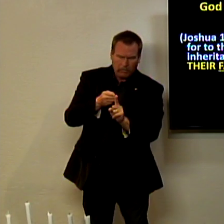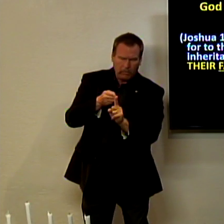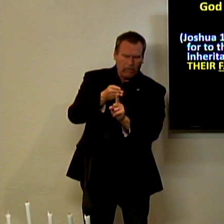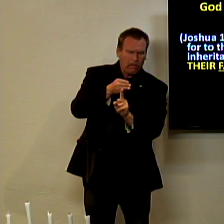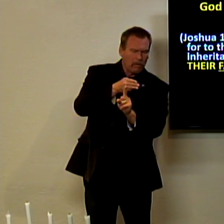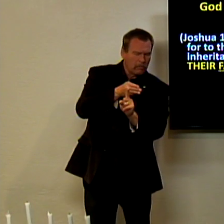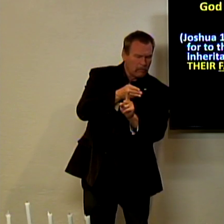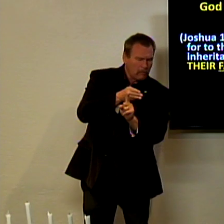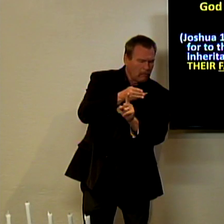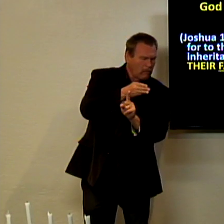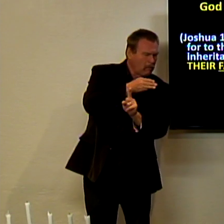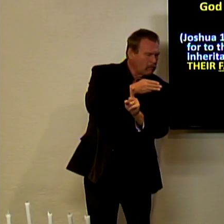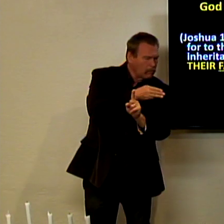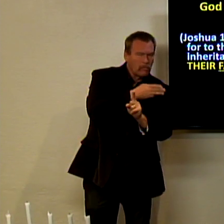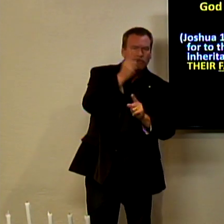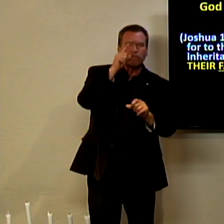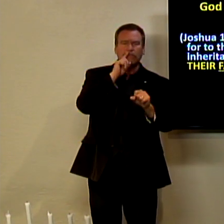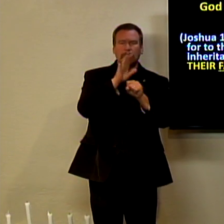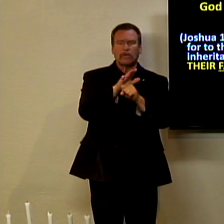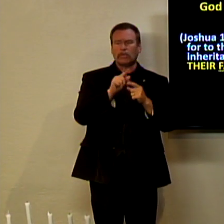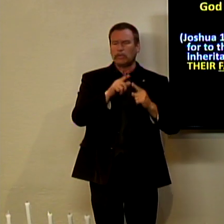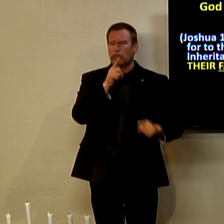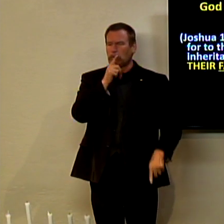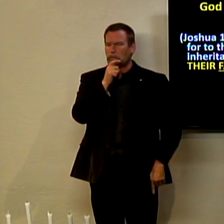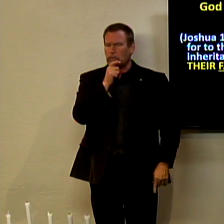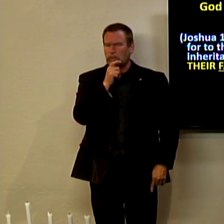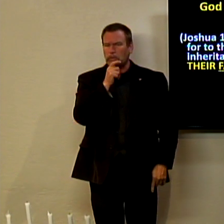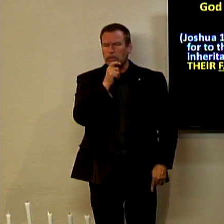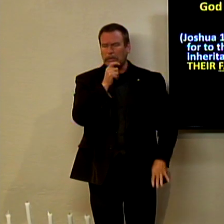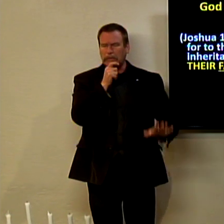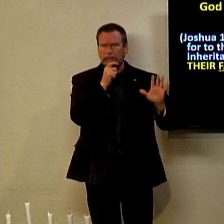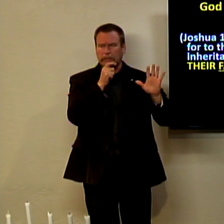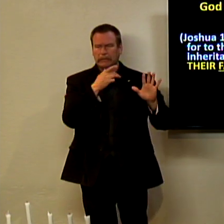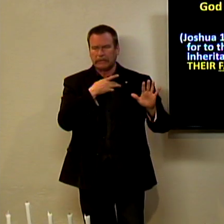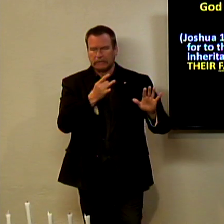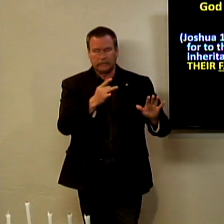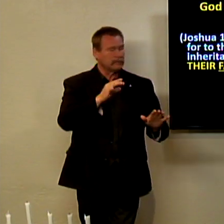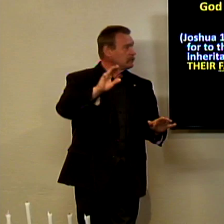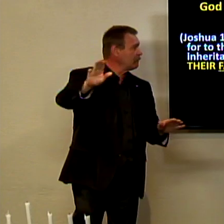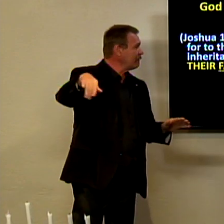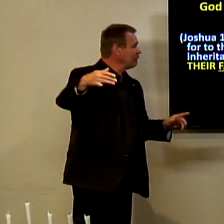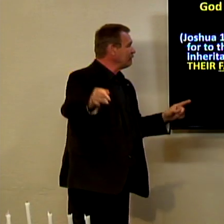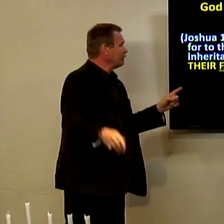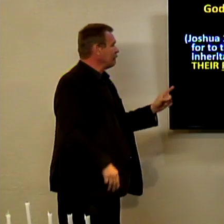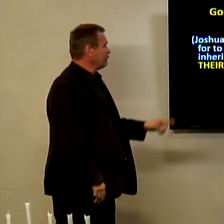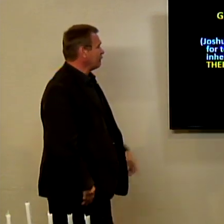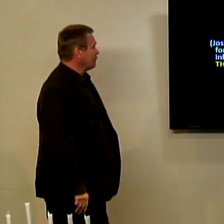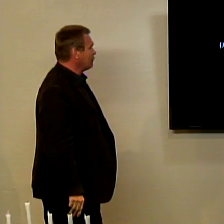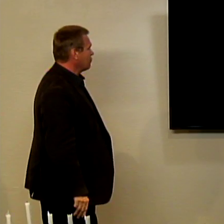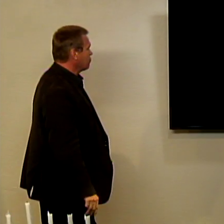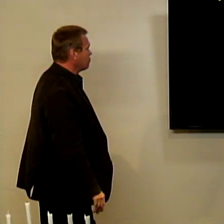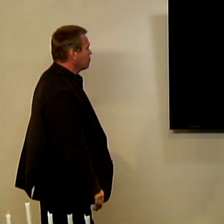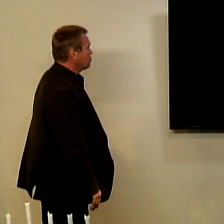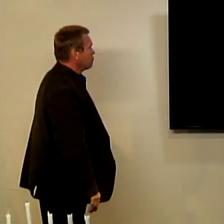down well before the present Israelite people were there. All of their forefathers. And who were these